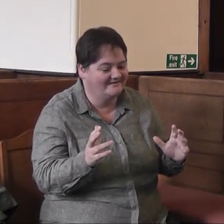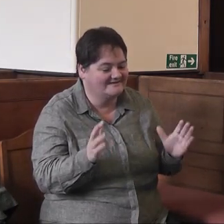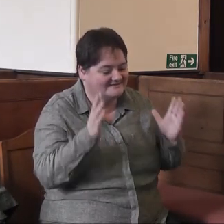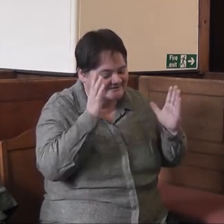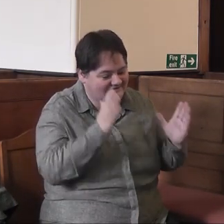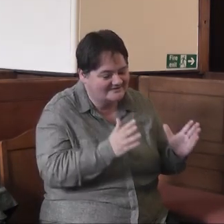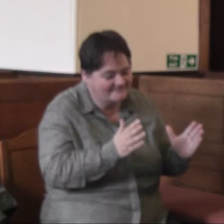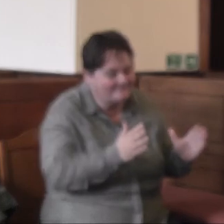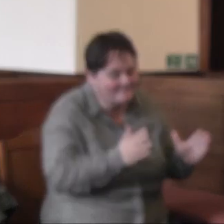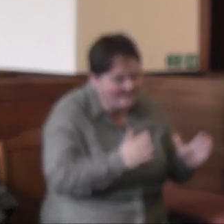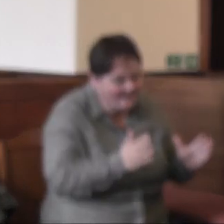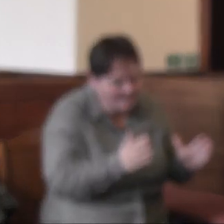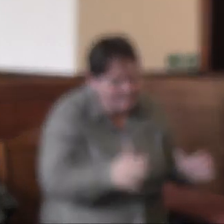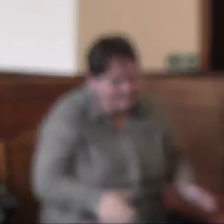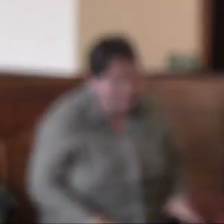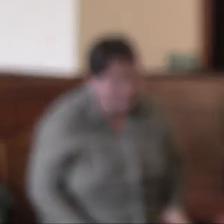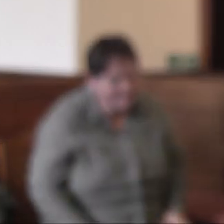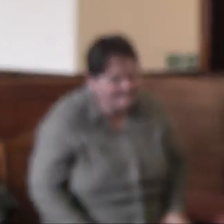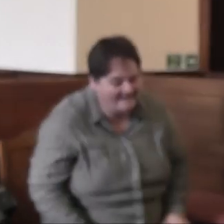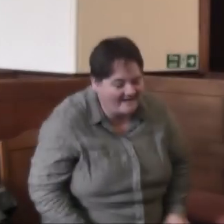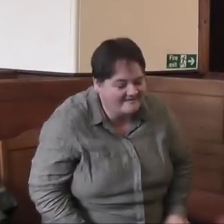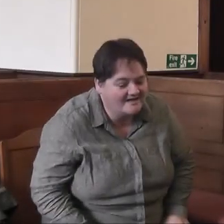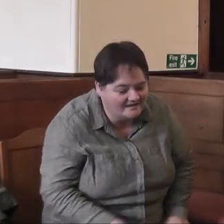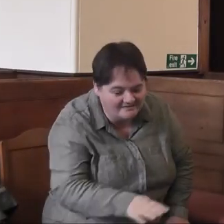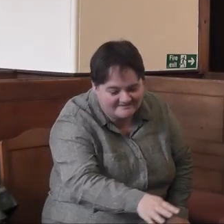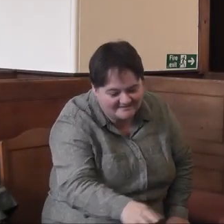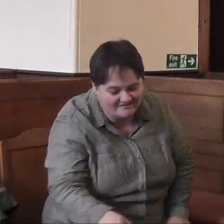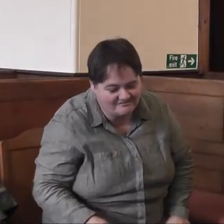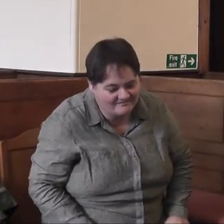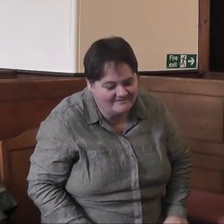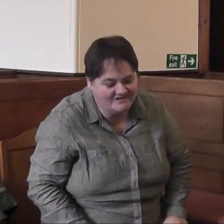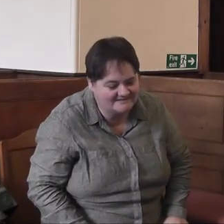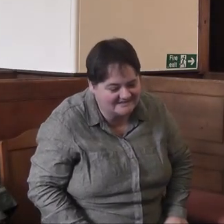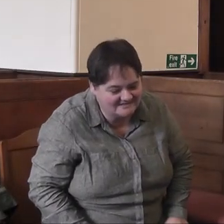So I started from there, and then I looked at the three verses,